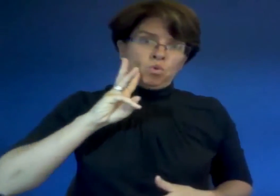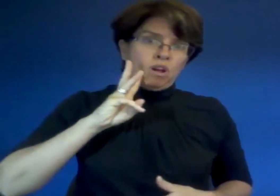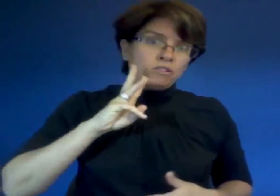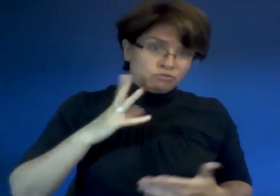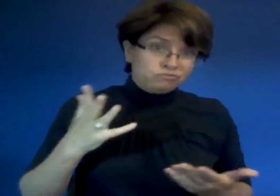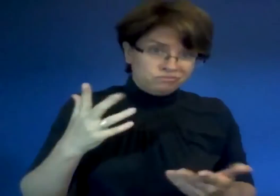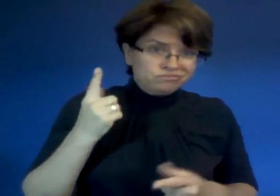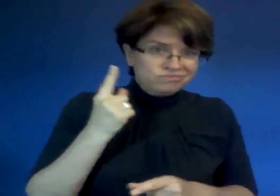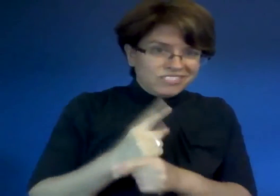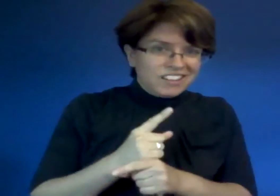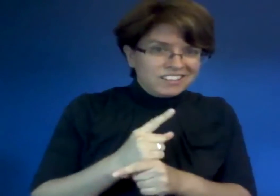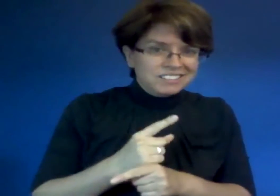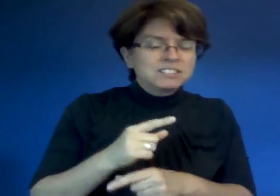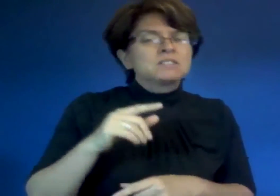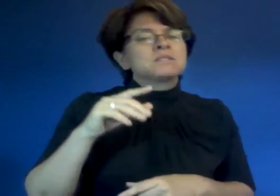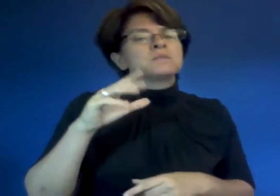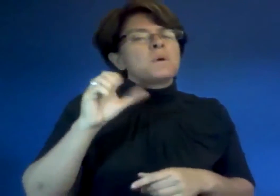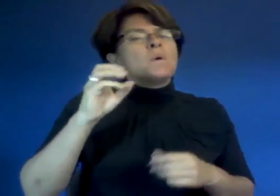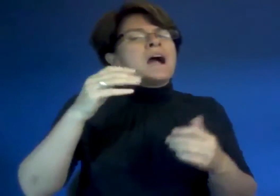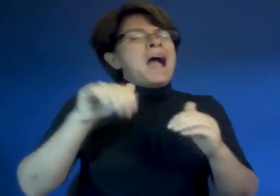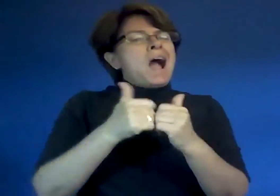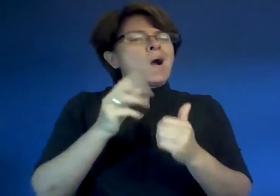acids and carbohydrates.